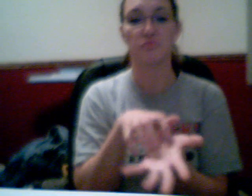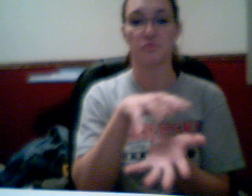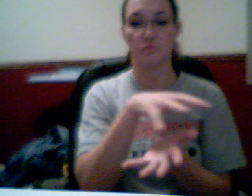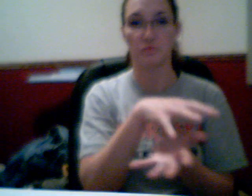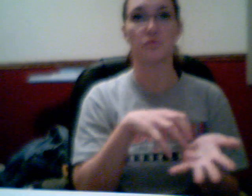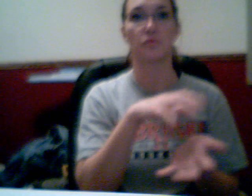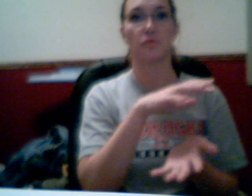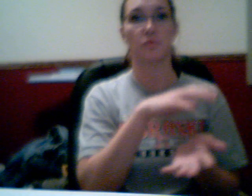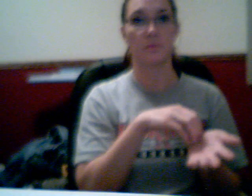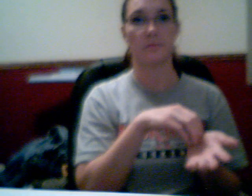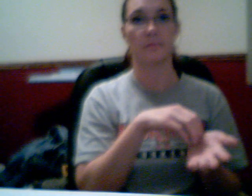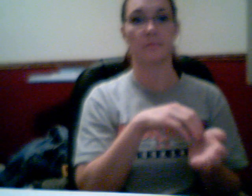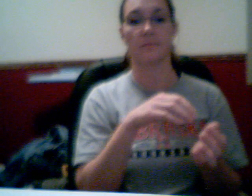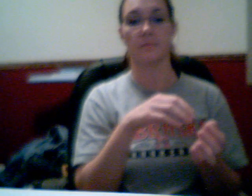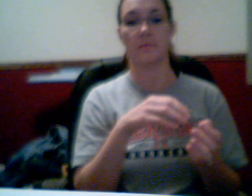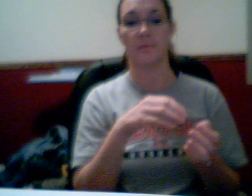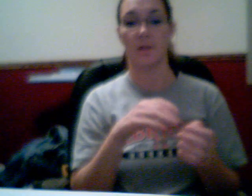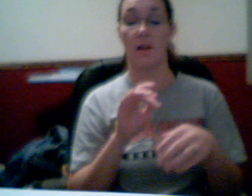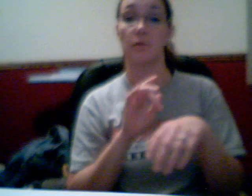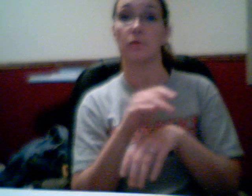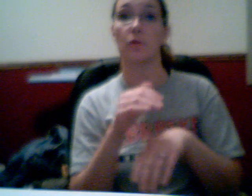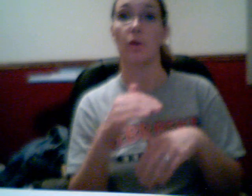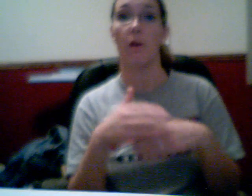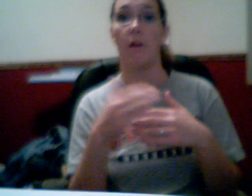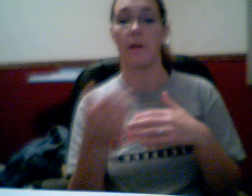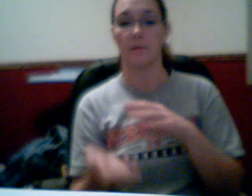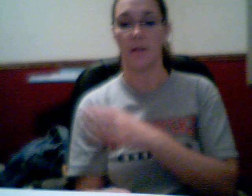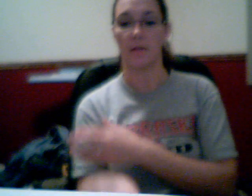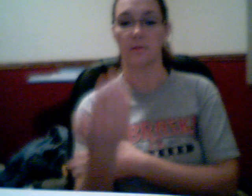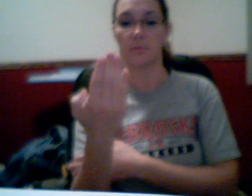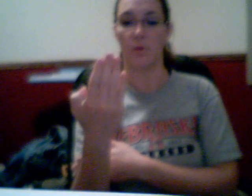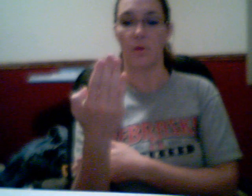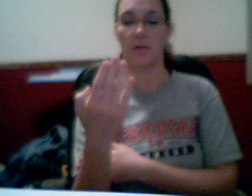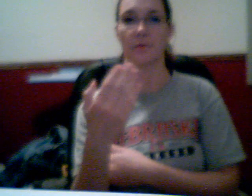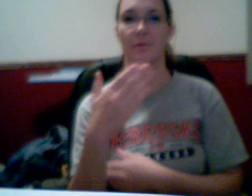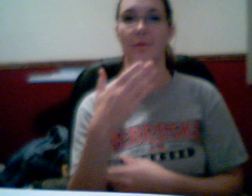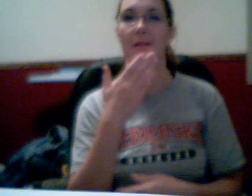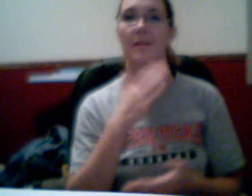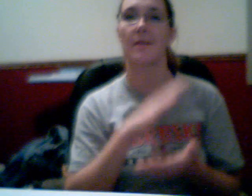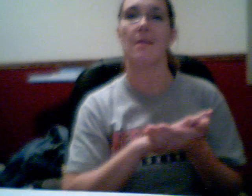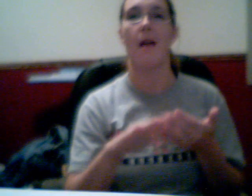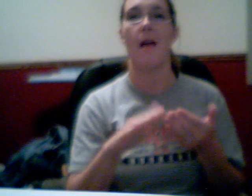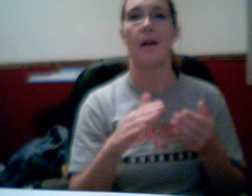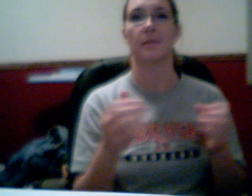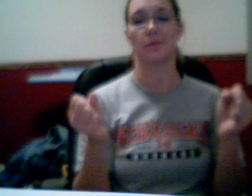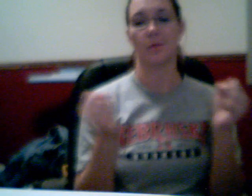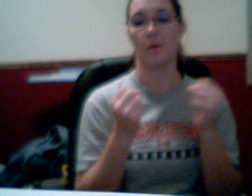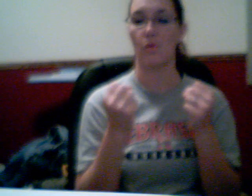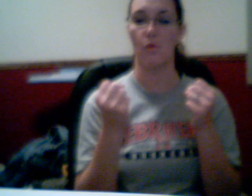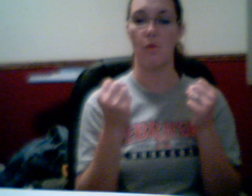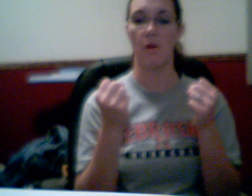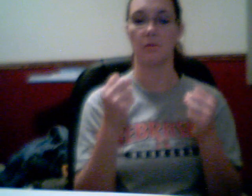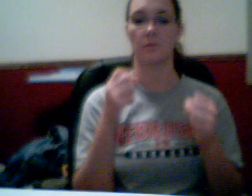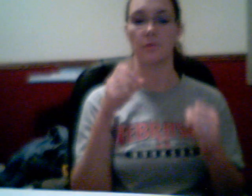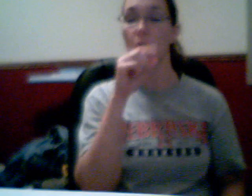trampled down as solid as hay can be. Up and down, fast and hard, her legs kept going, the length of the hay rack and